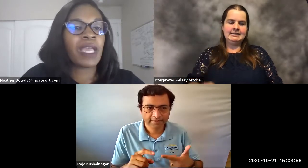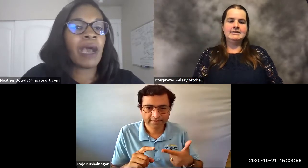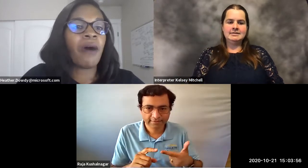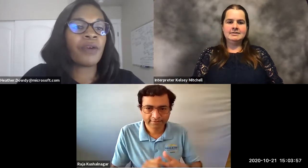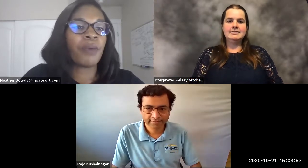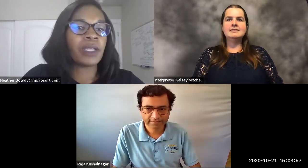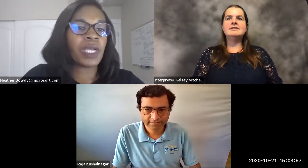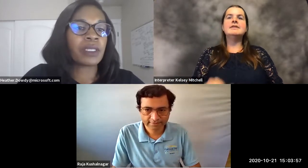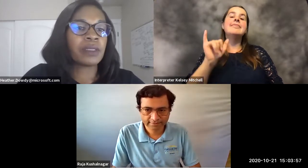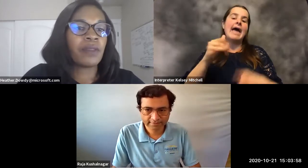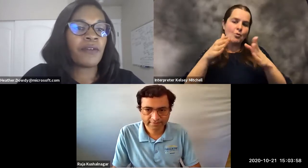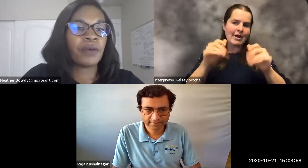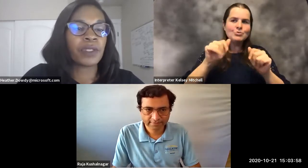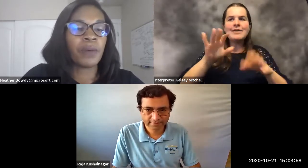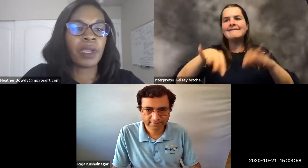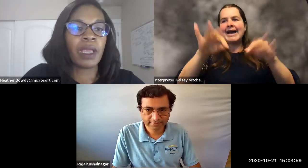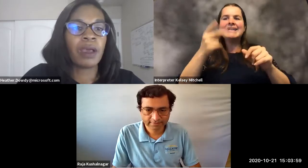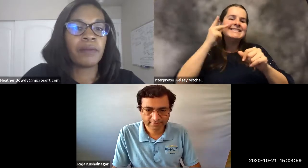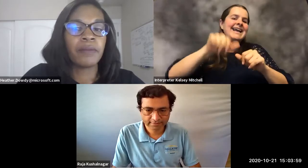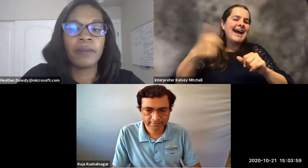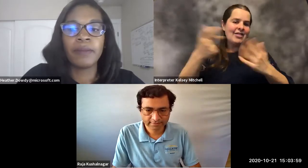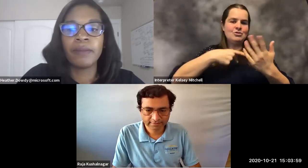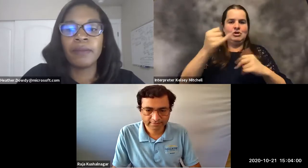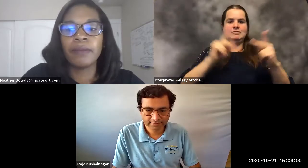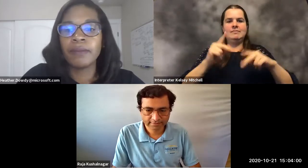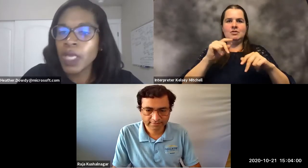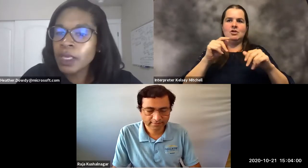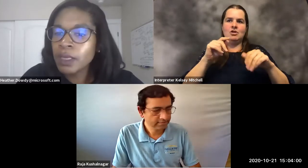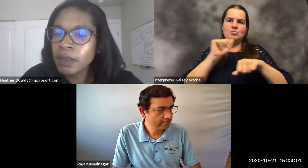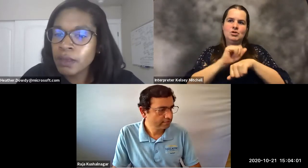to find out other projects that folks are working on.